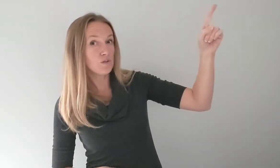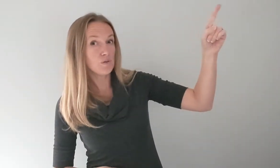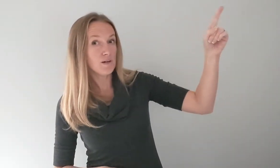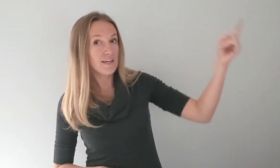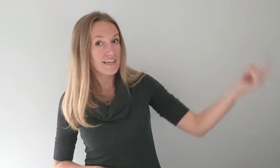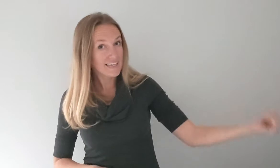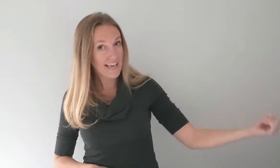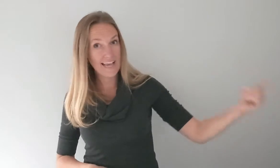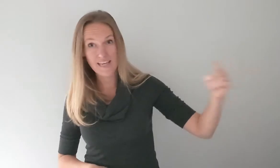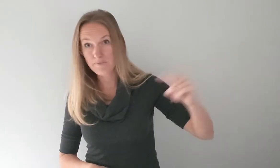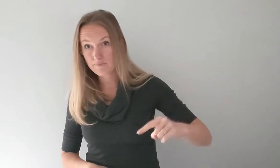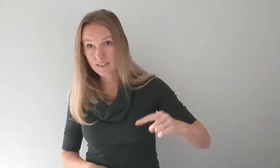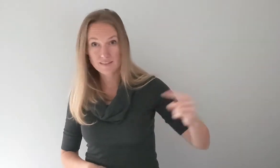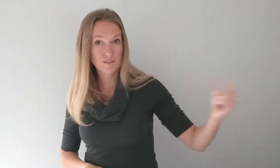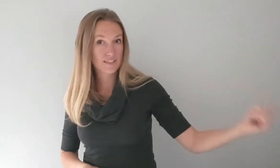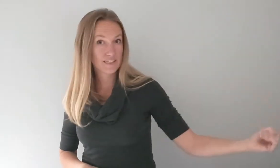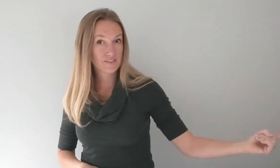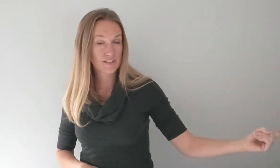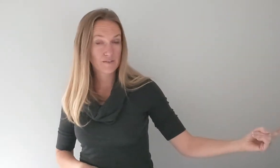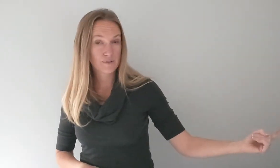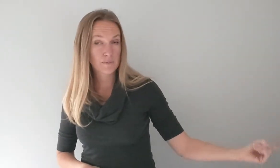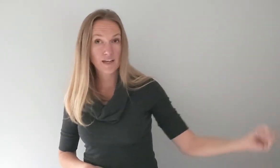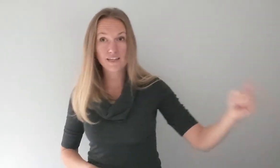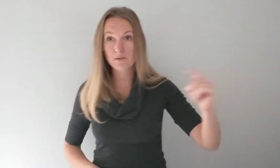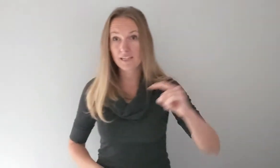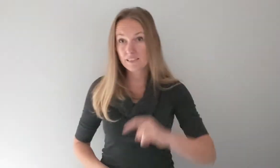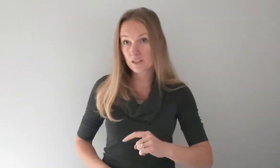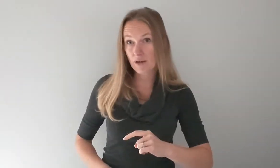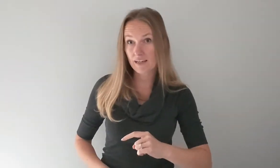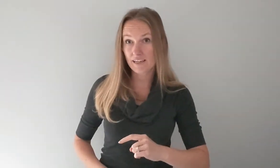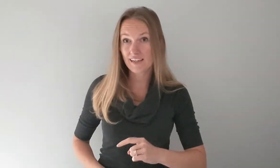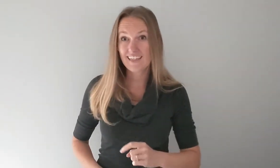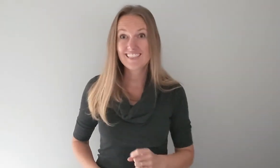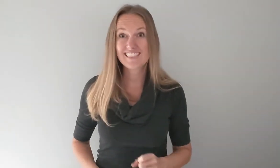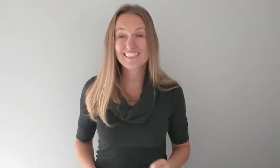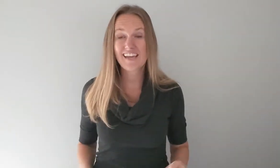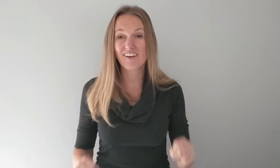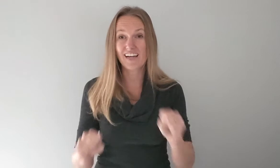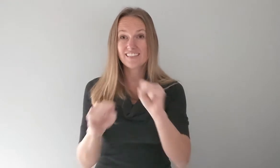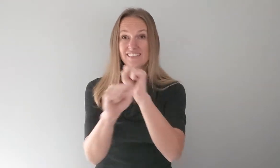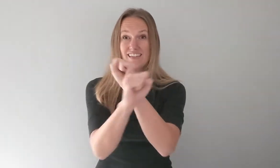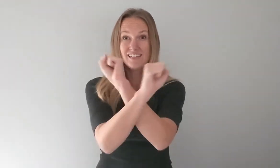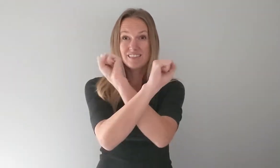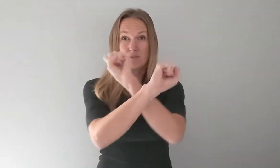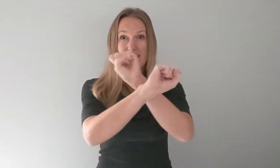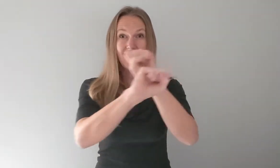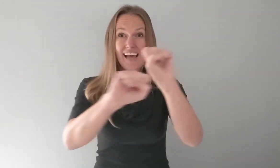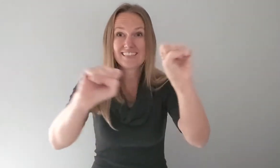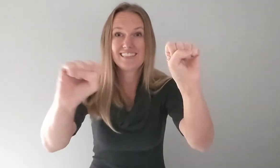you came, so index finger out from your body, coming into your body to save us. So making S's,